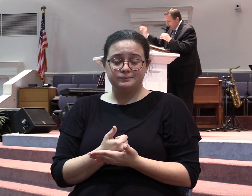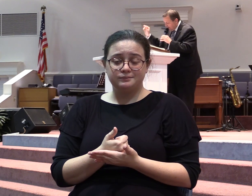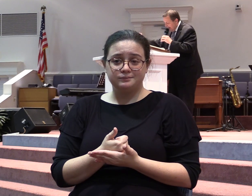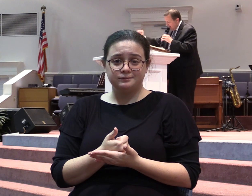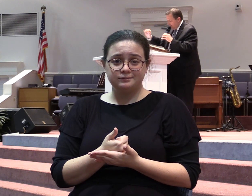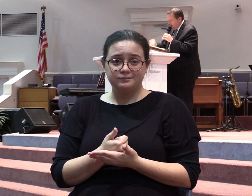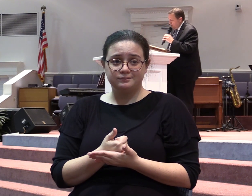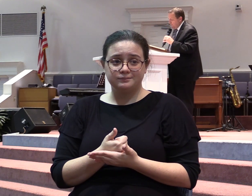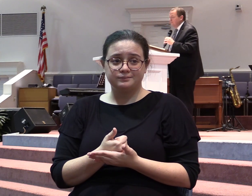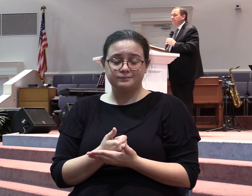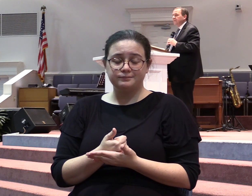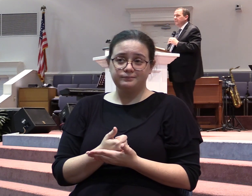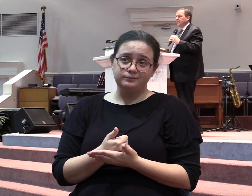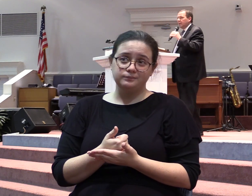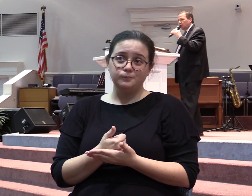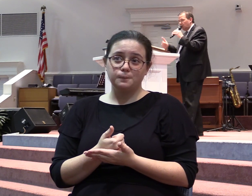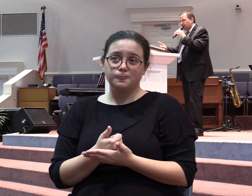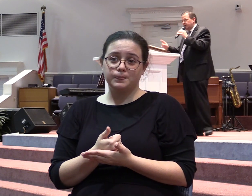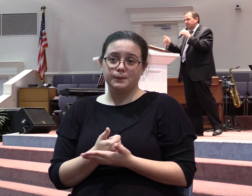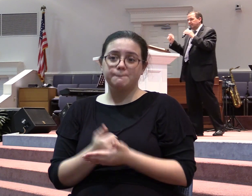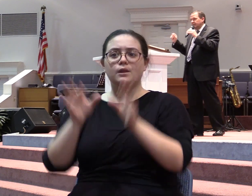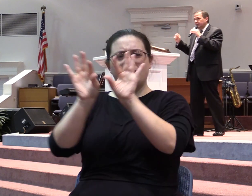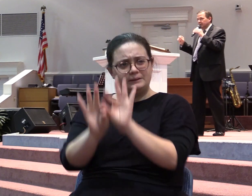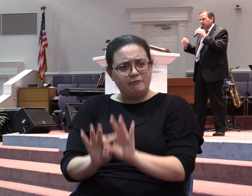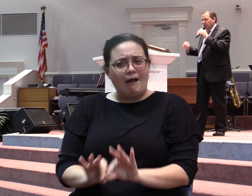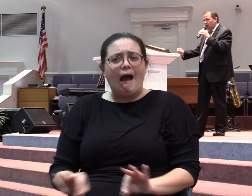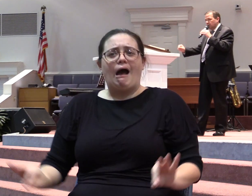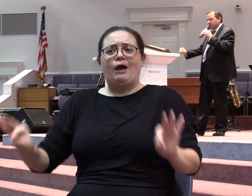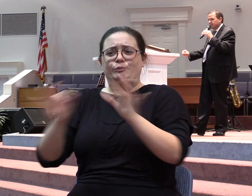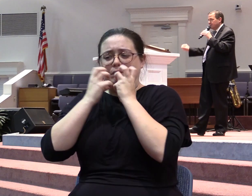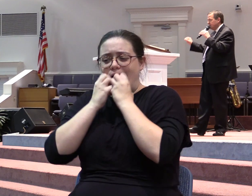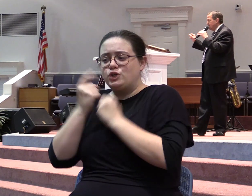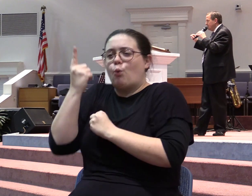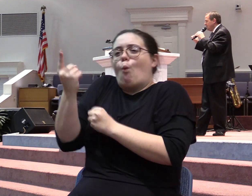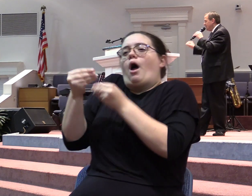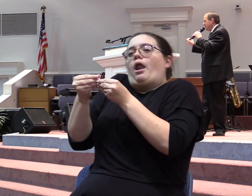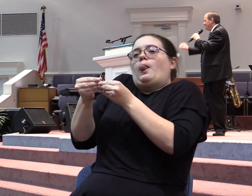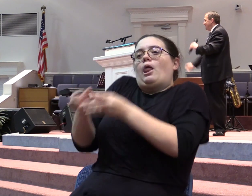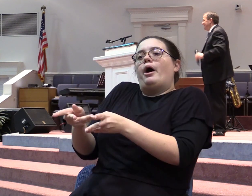There is value in one lost.